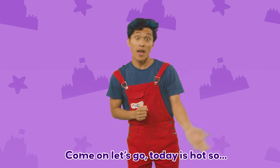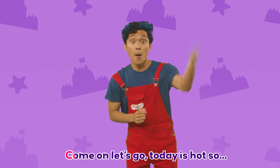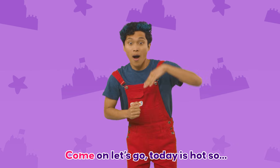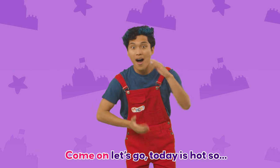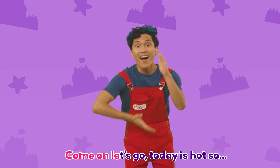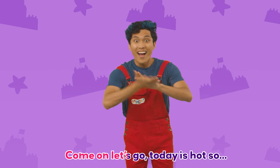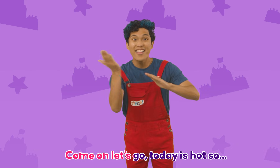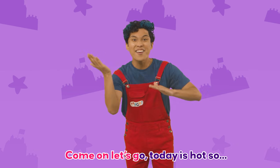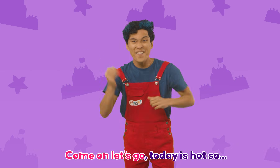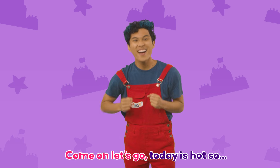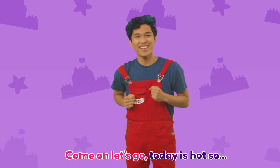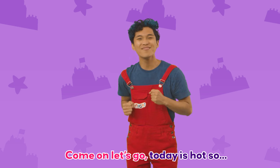Come on, let's go.